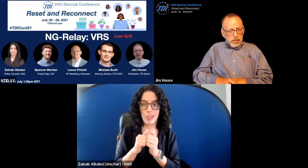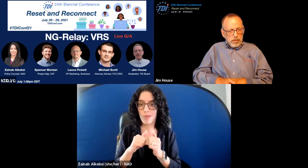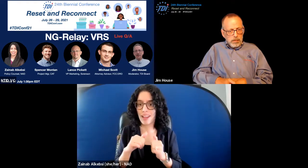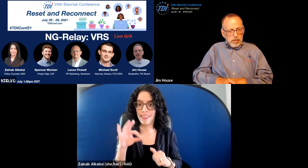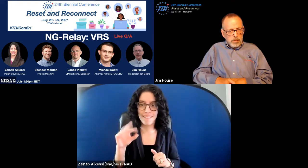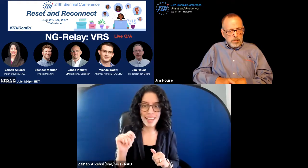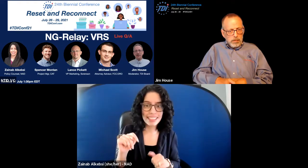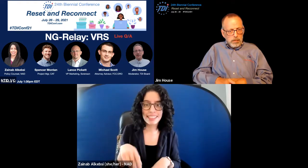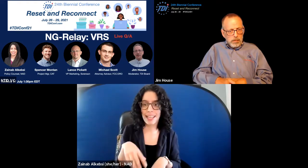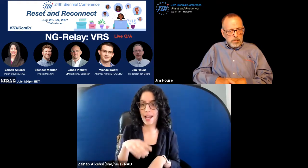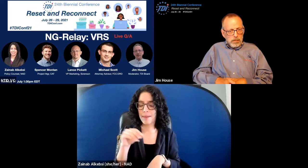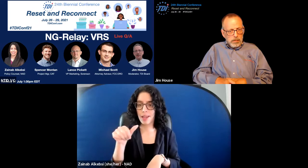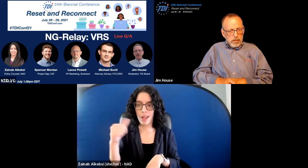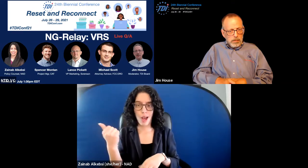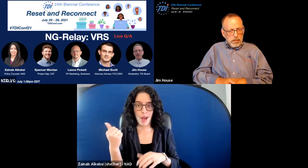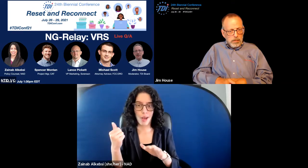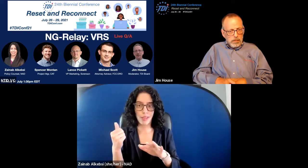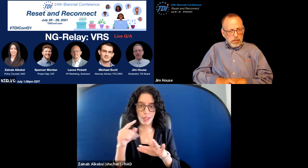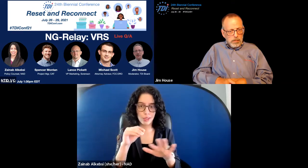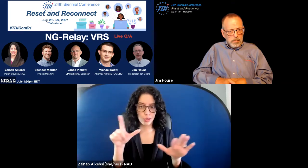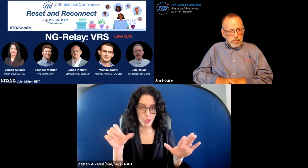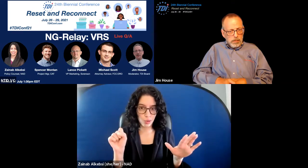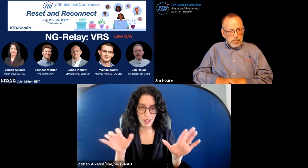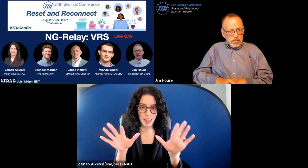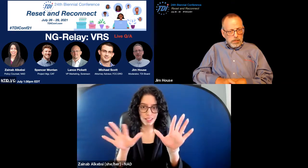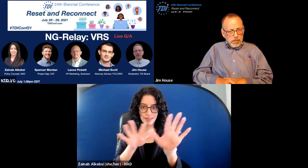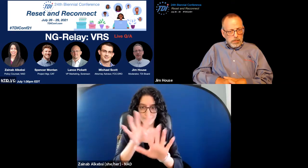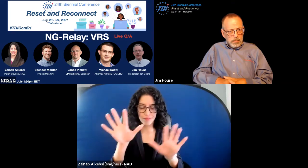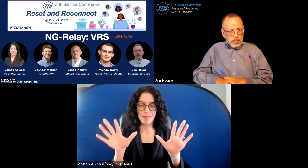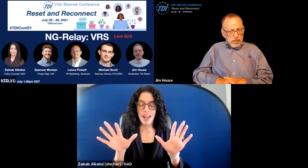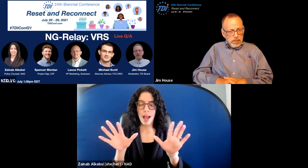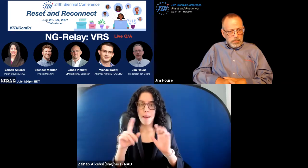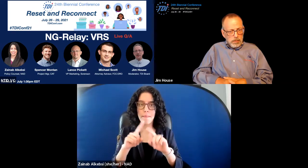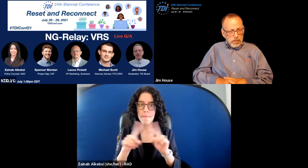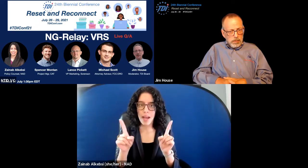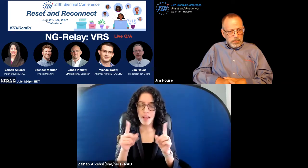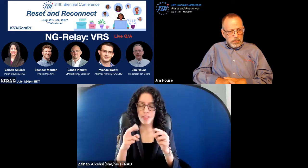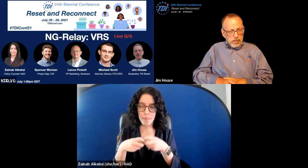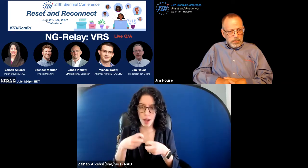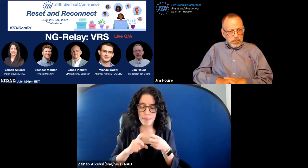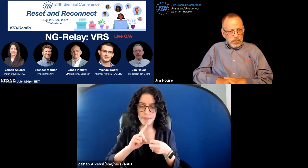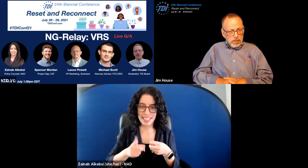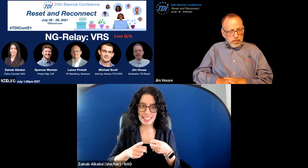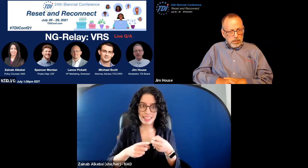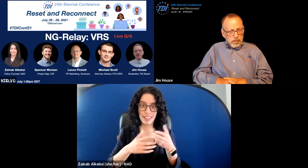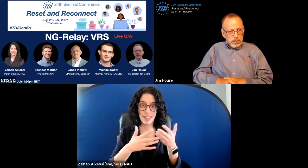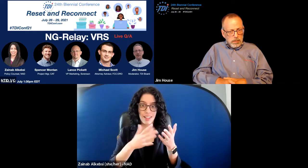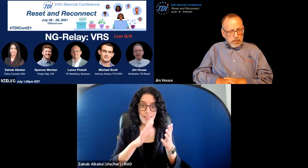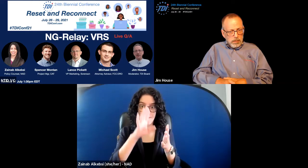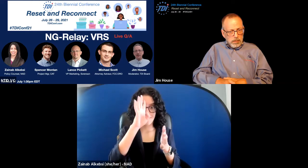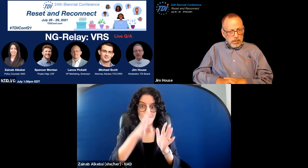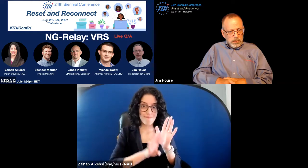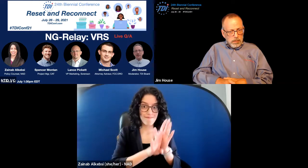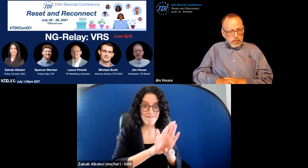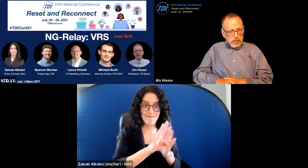we had integration with FaceTime and other tools and messaging apps. But the problem